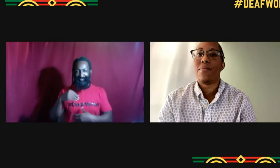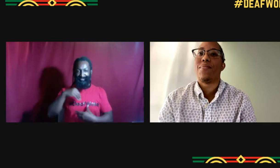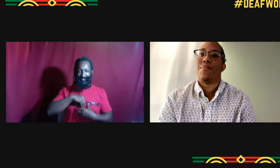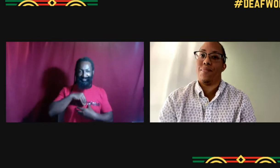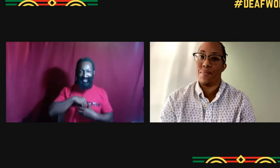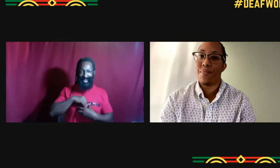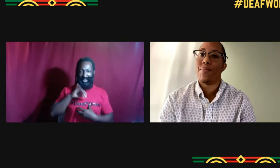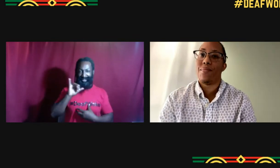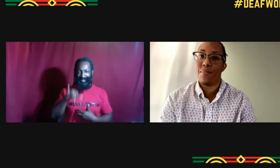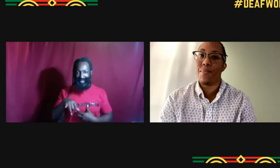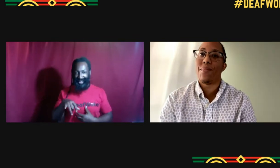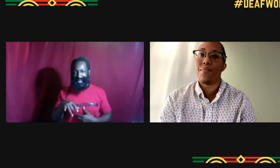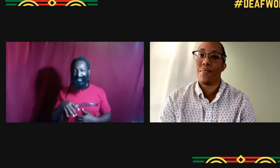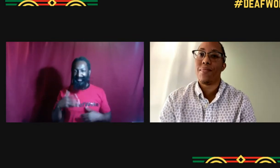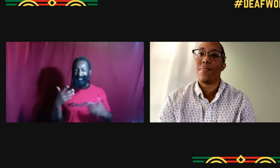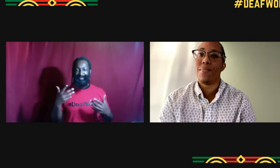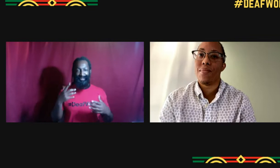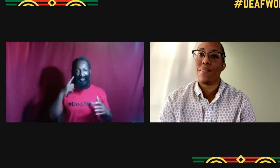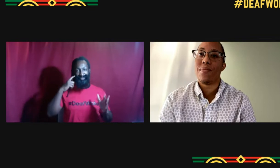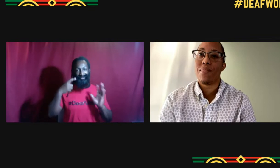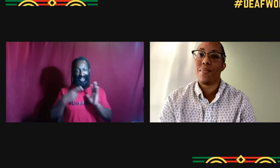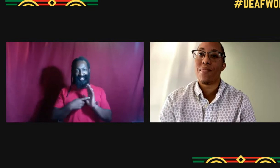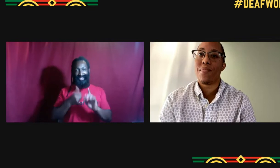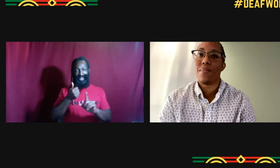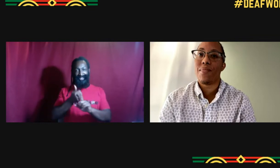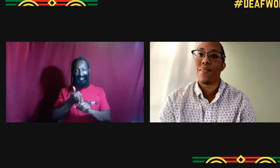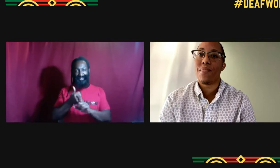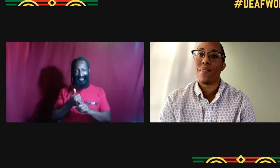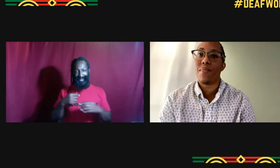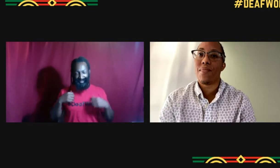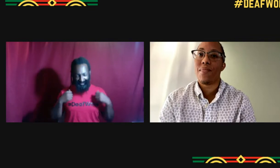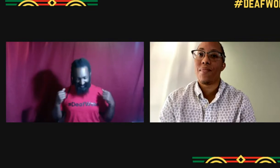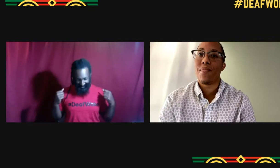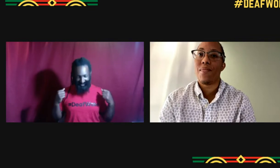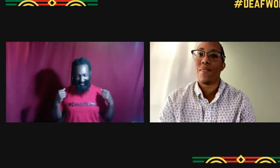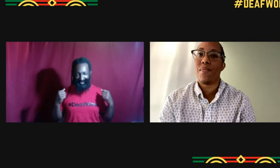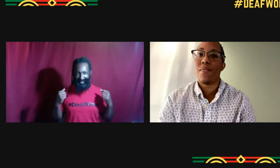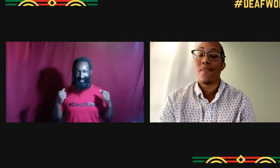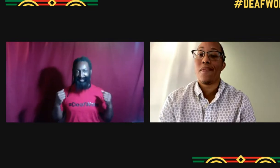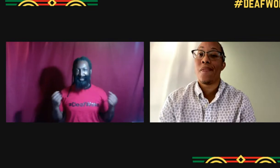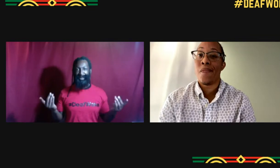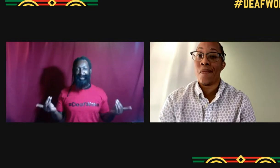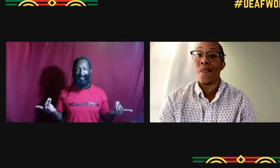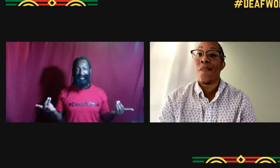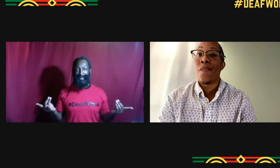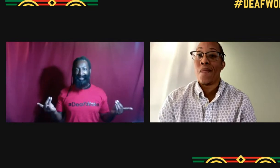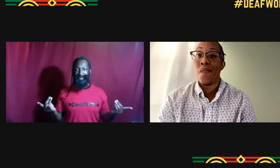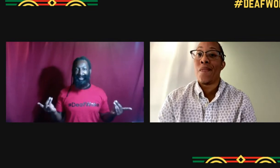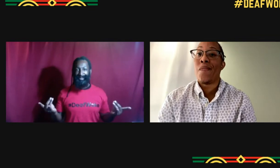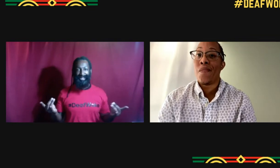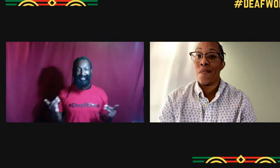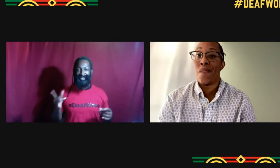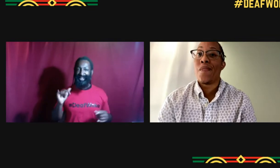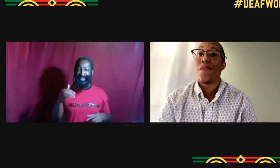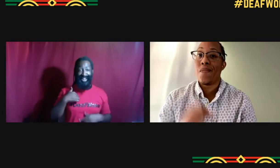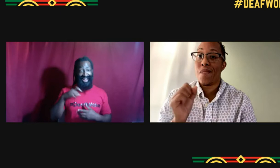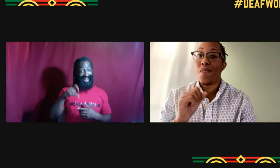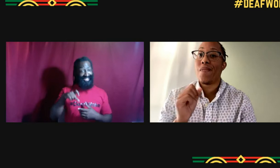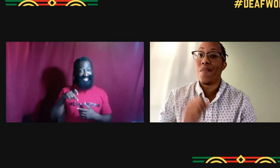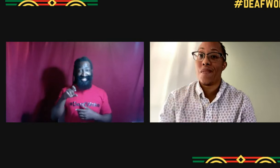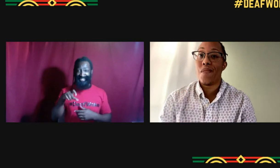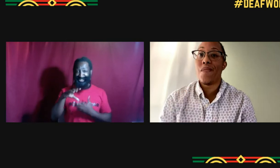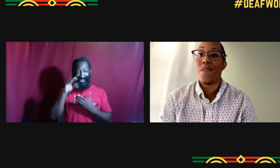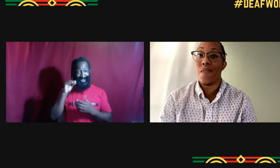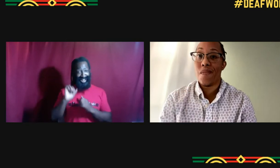you know, it's really where you put your energy. You put your energy within yourself, you know, recognizing yourself.